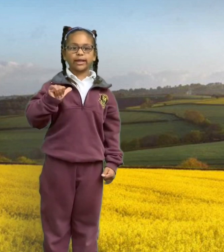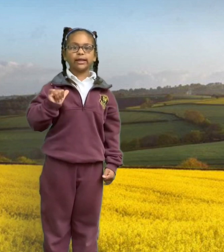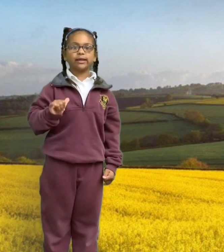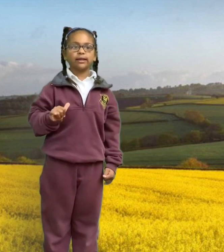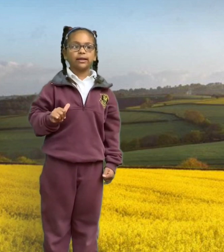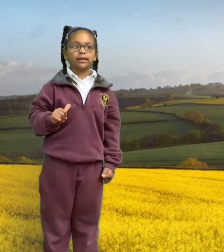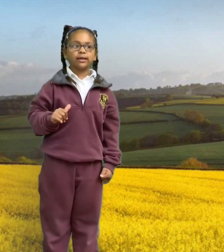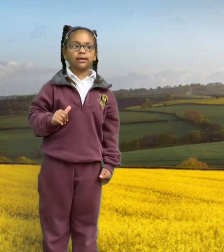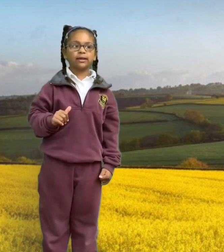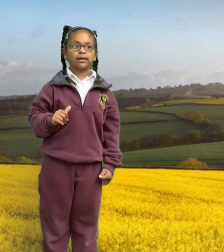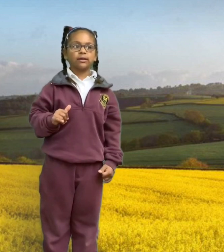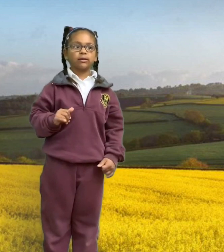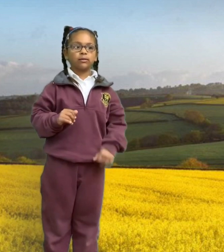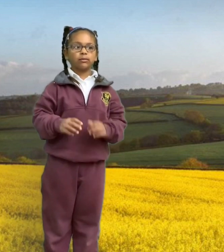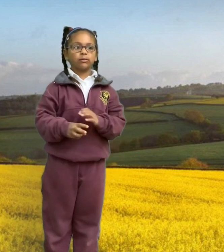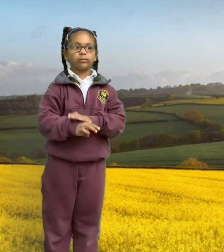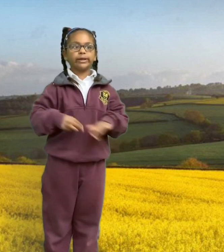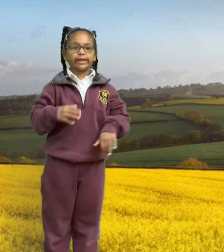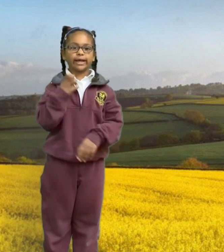weekend